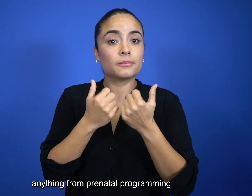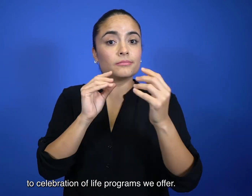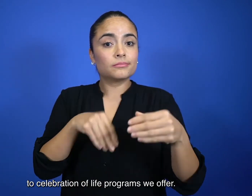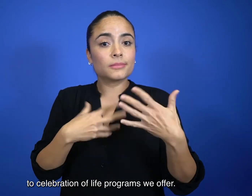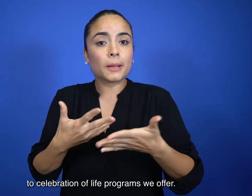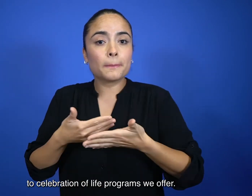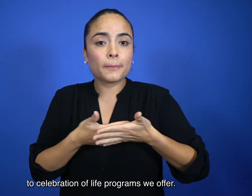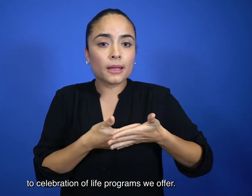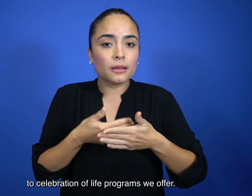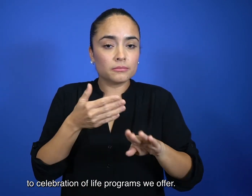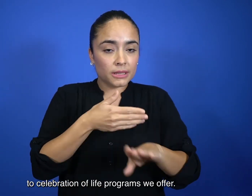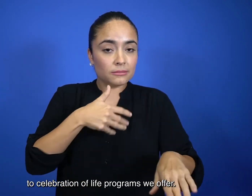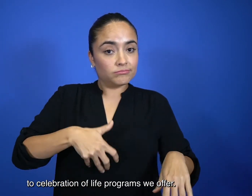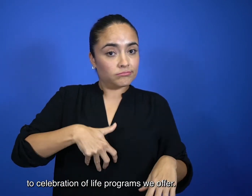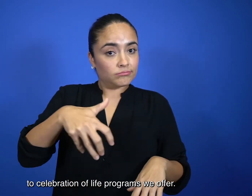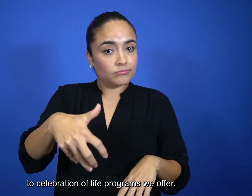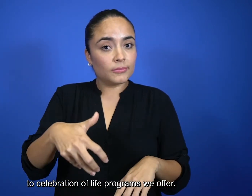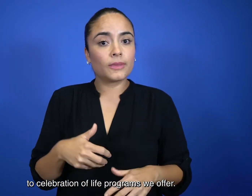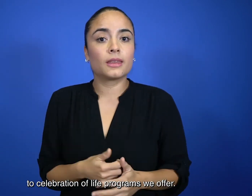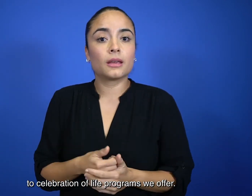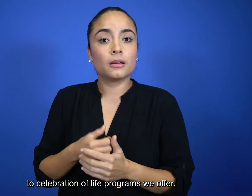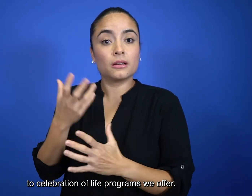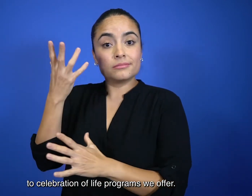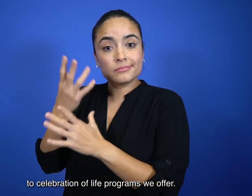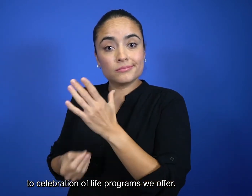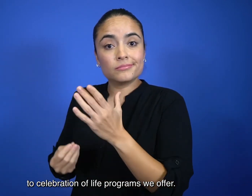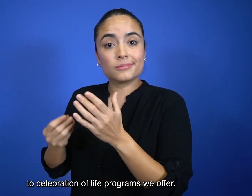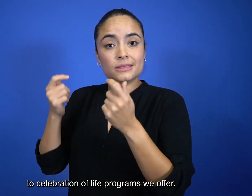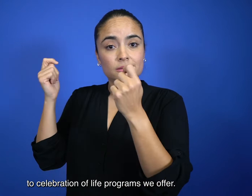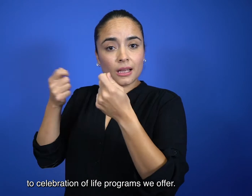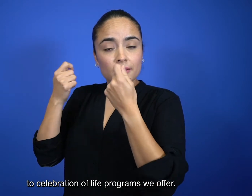to celebration of life programs. We offer